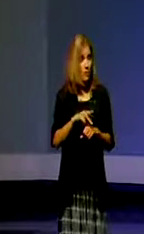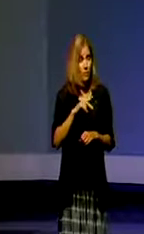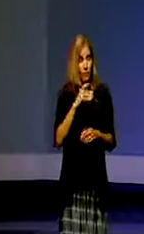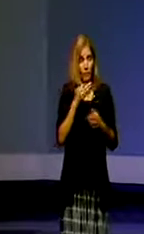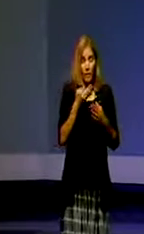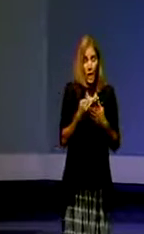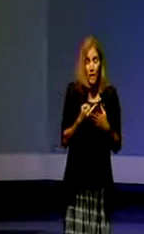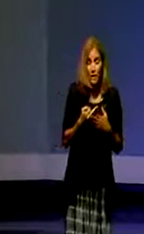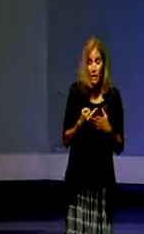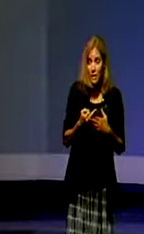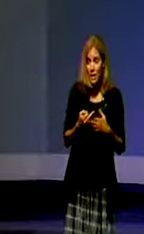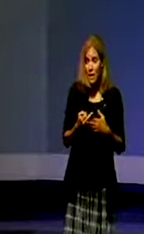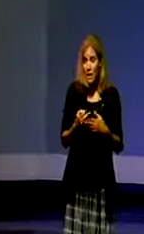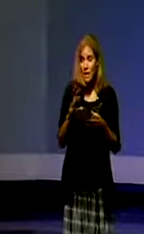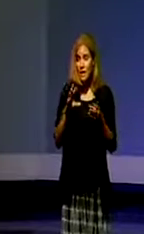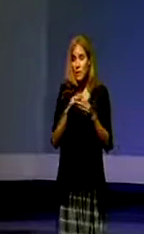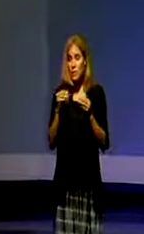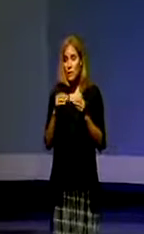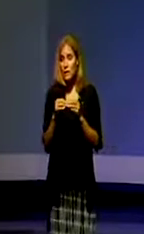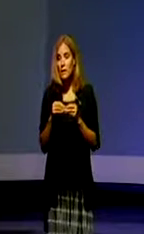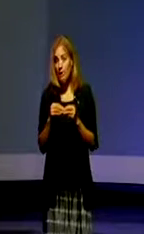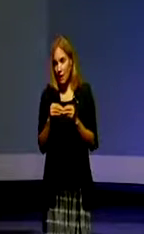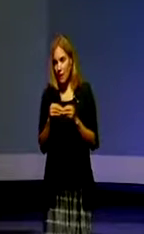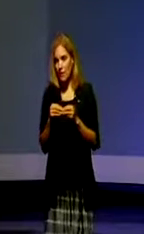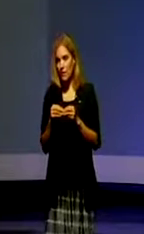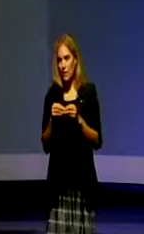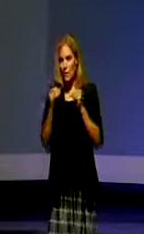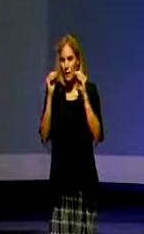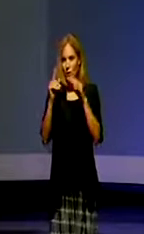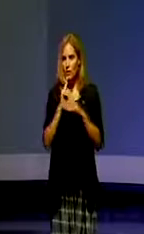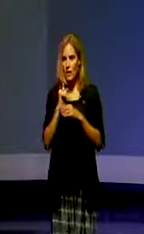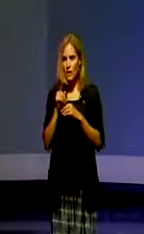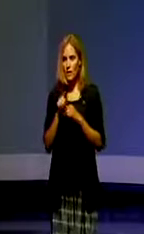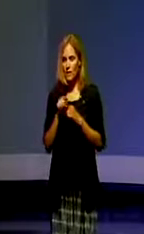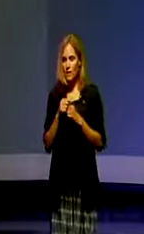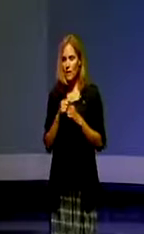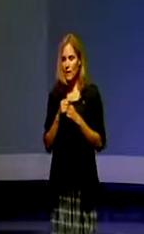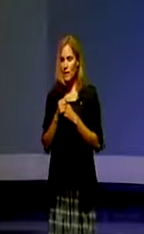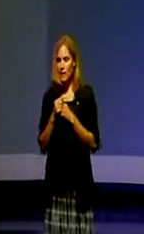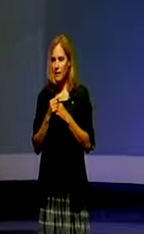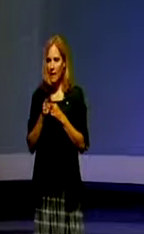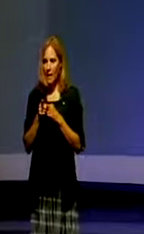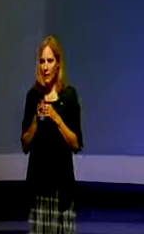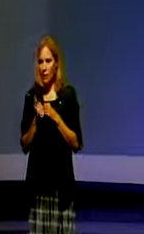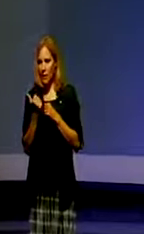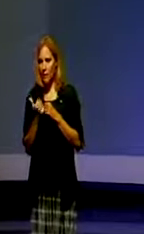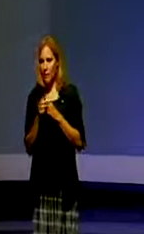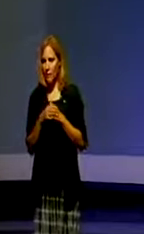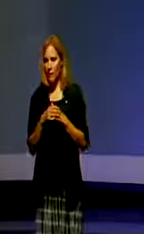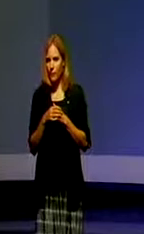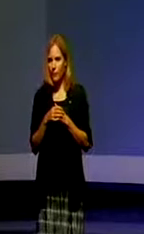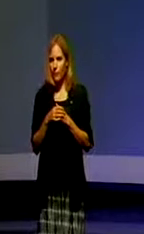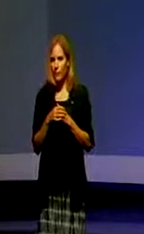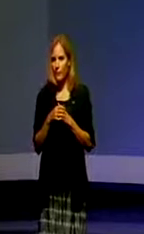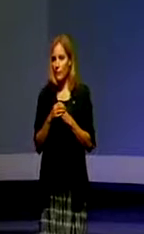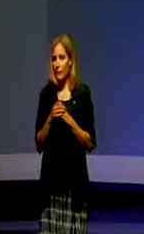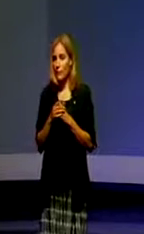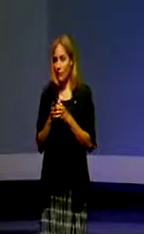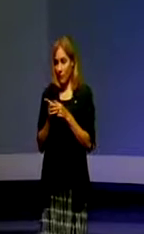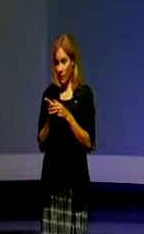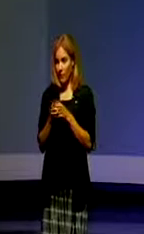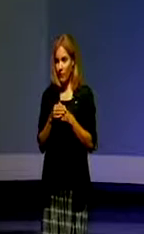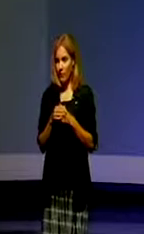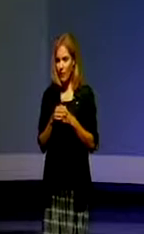fact, understand these parables even teach that that is reality. So it's normal not to see immediate results,